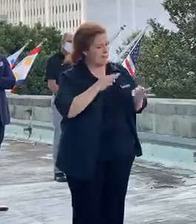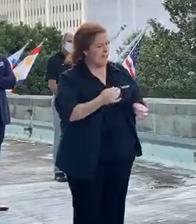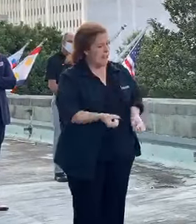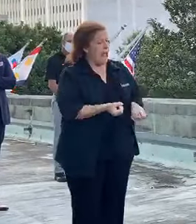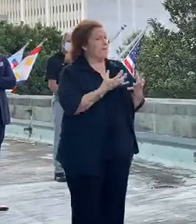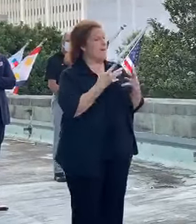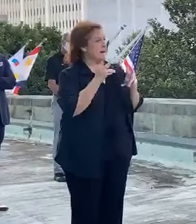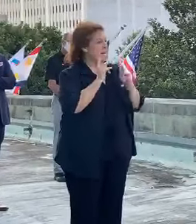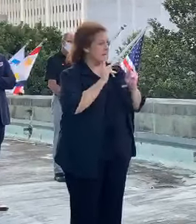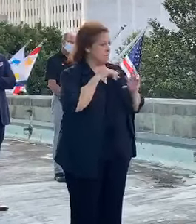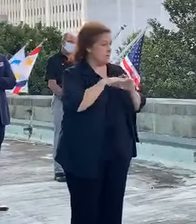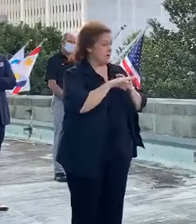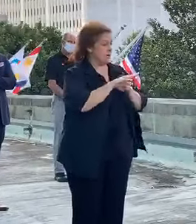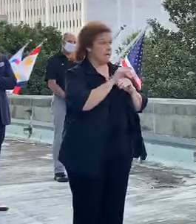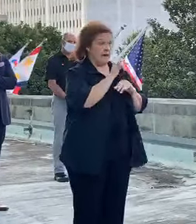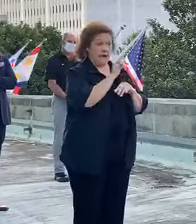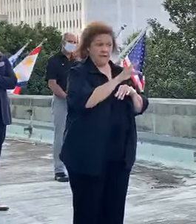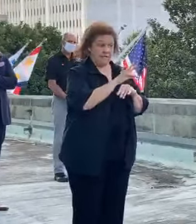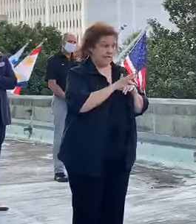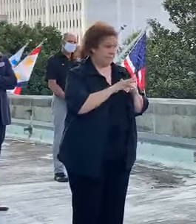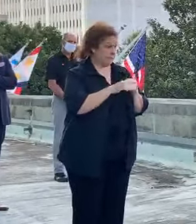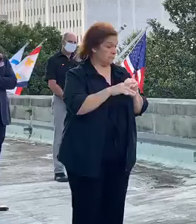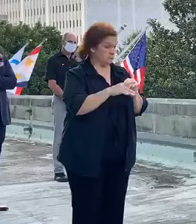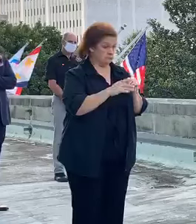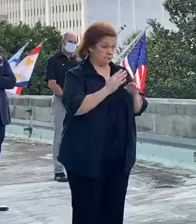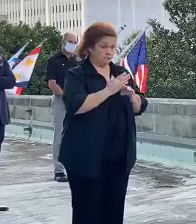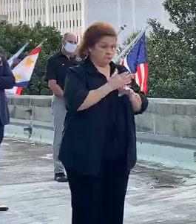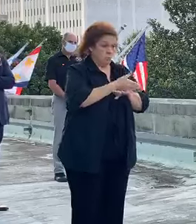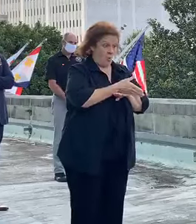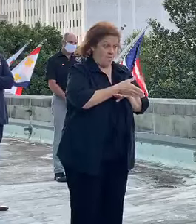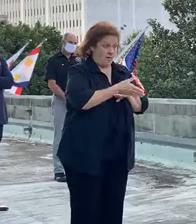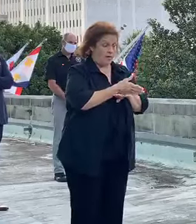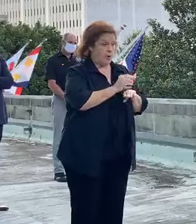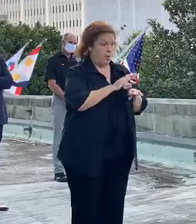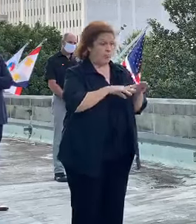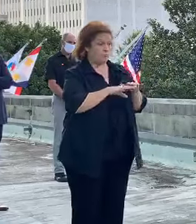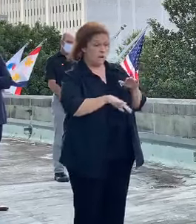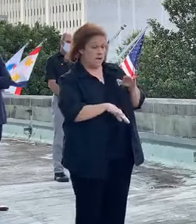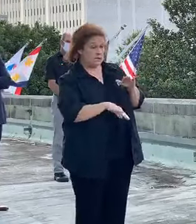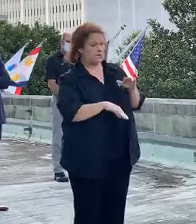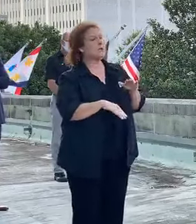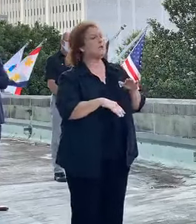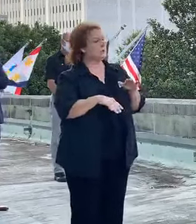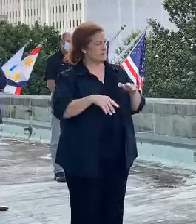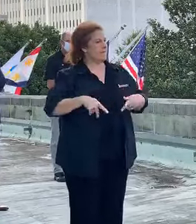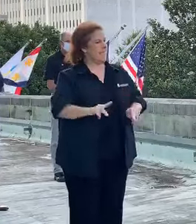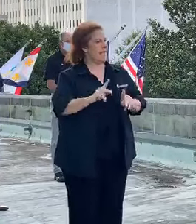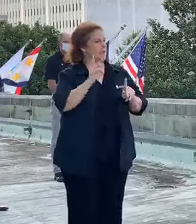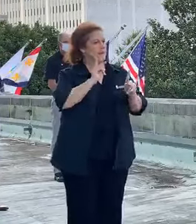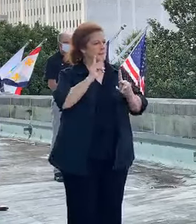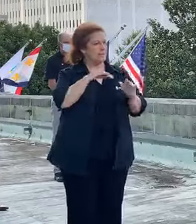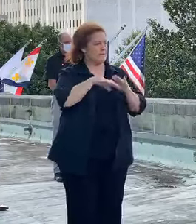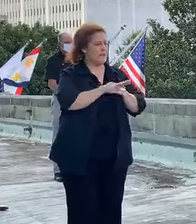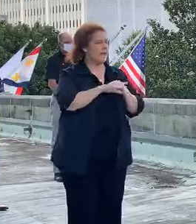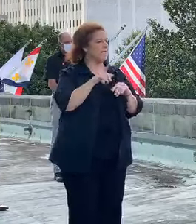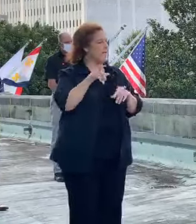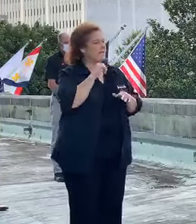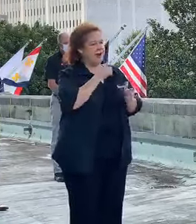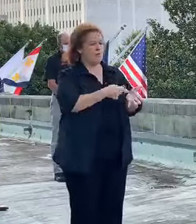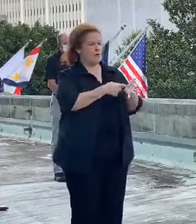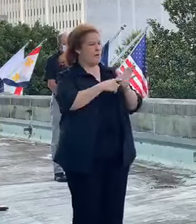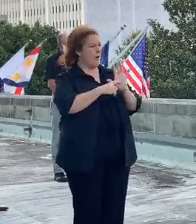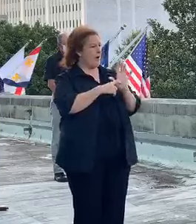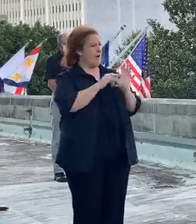they've exceeded or met the capacity or they still have open space. So they're not required in terms of contact tracing because